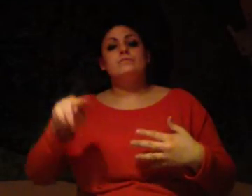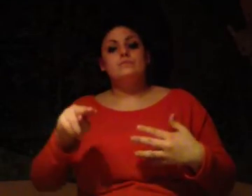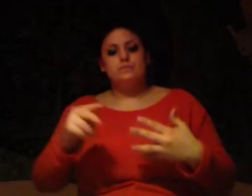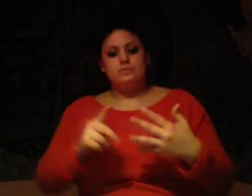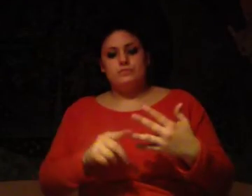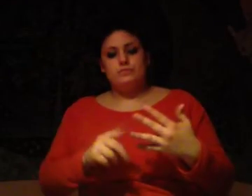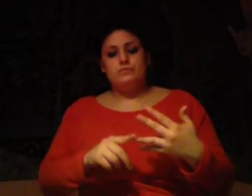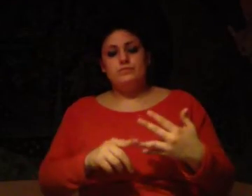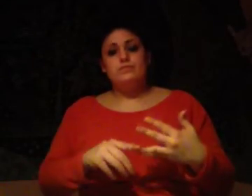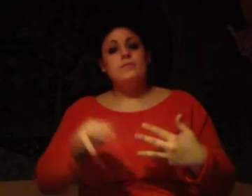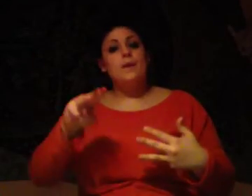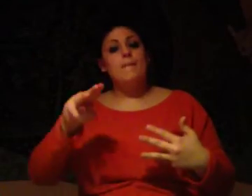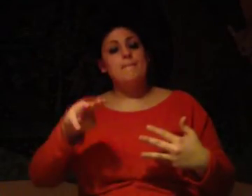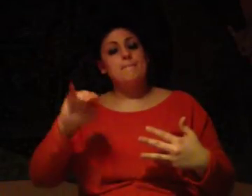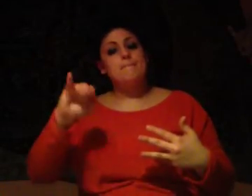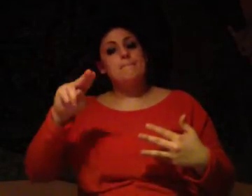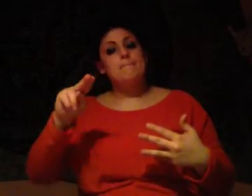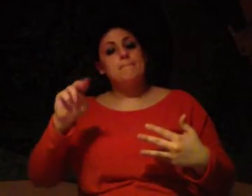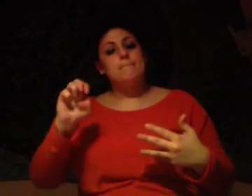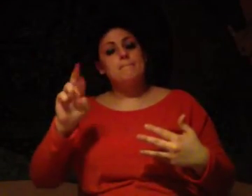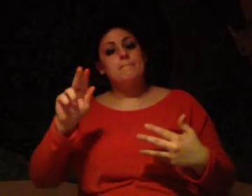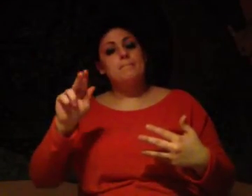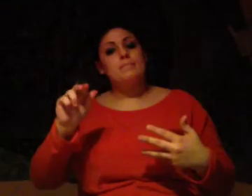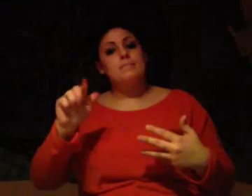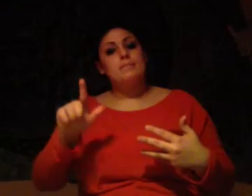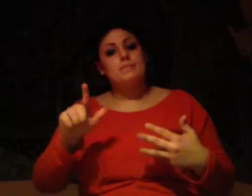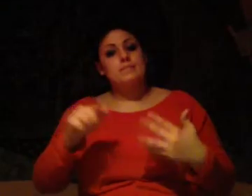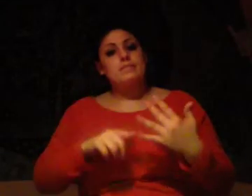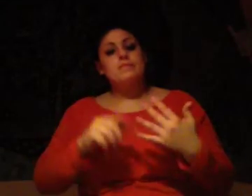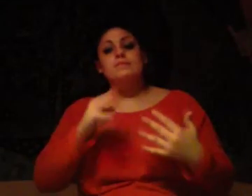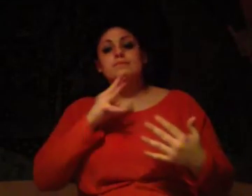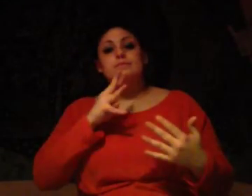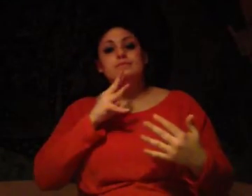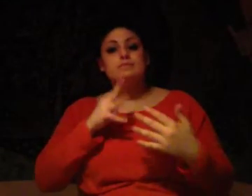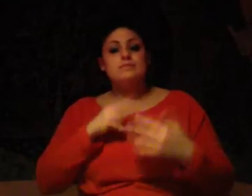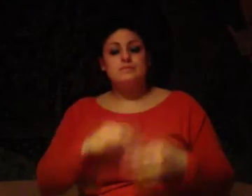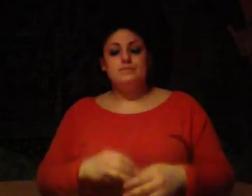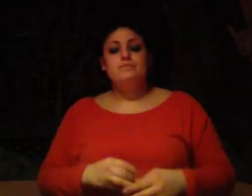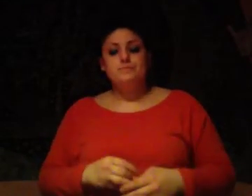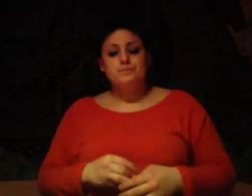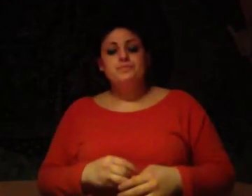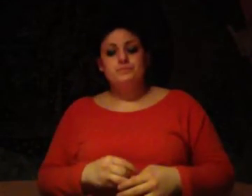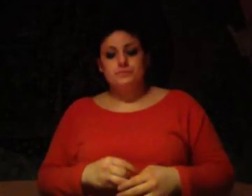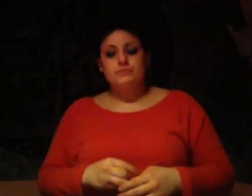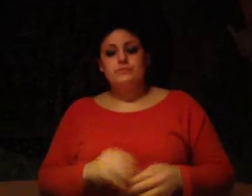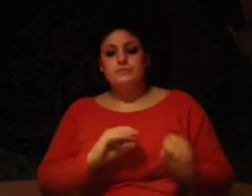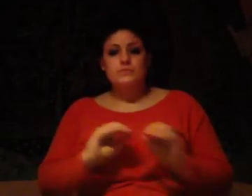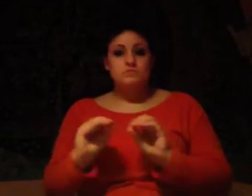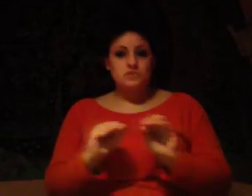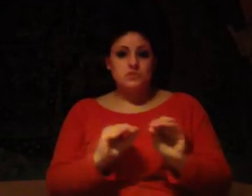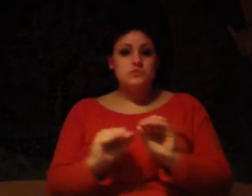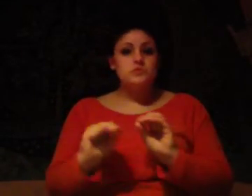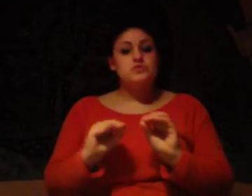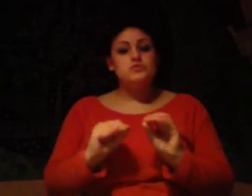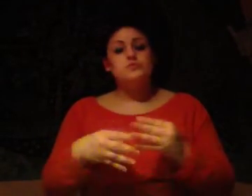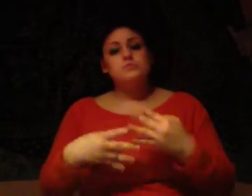tube, actually across a few layers of tissues and into your bloodstream, where they can be transported. The